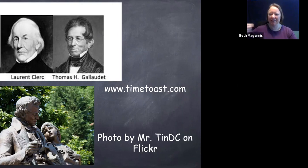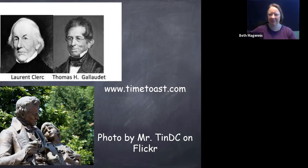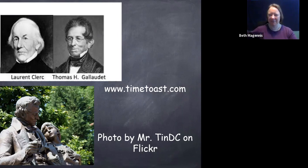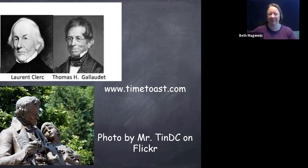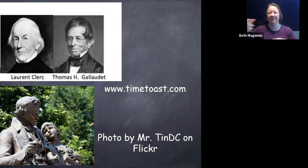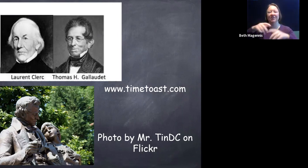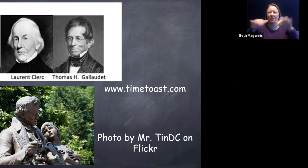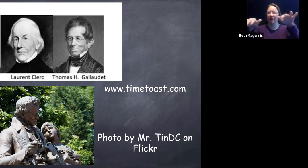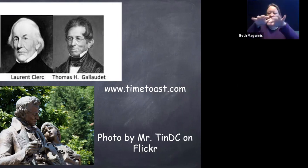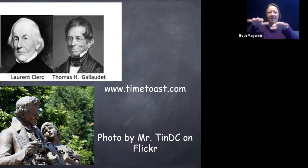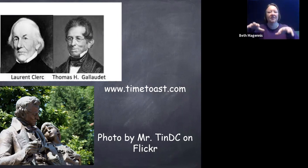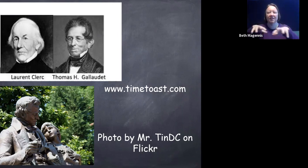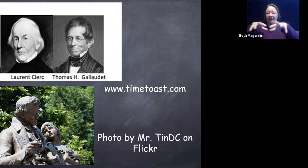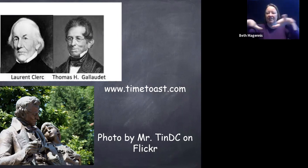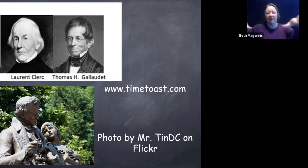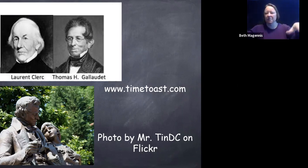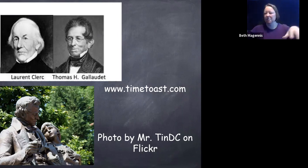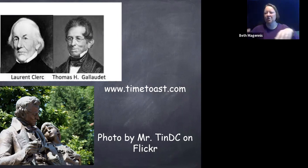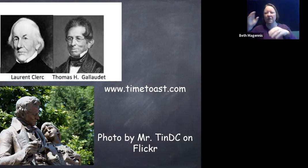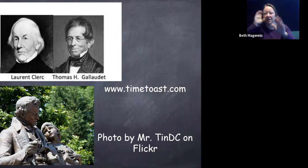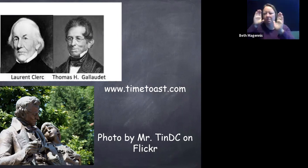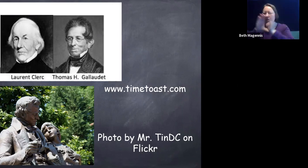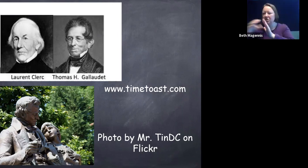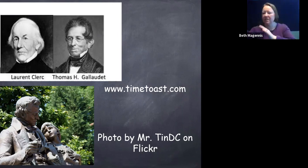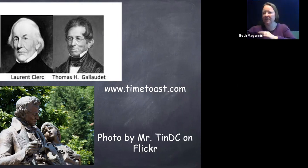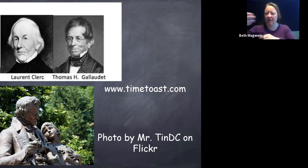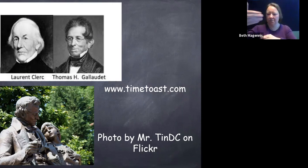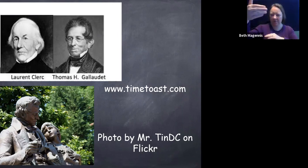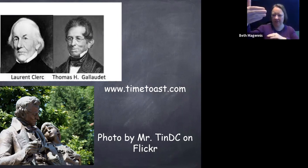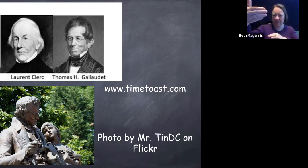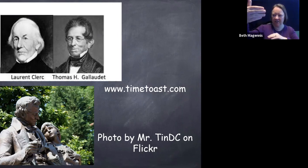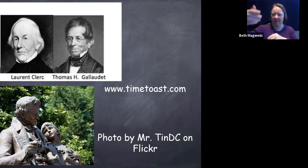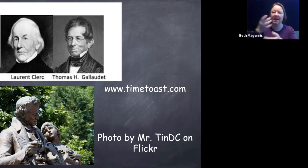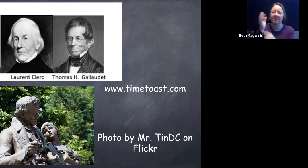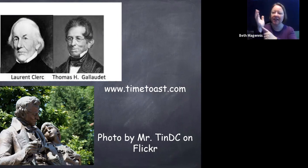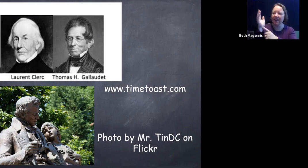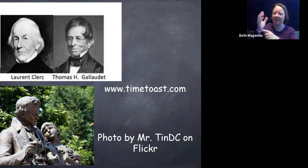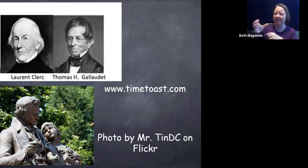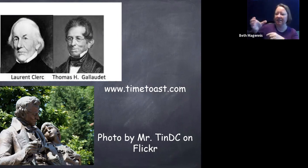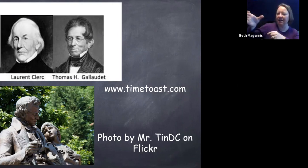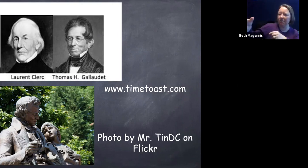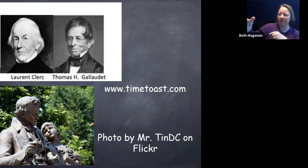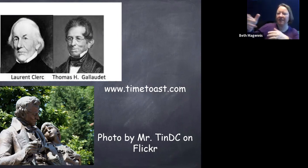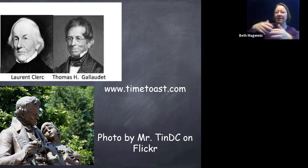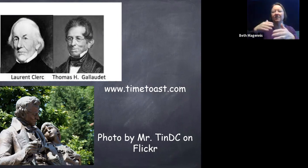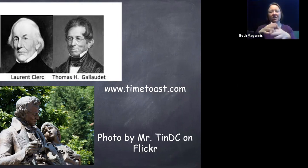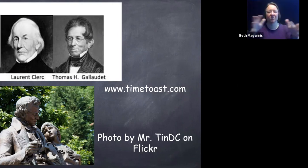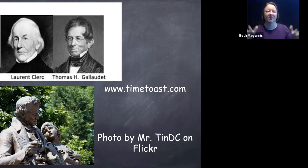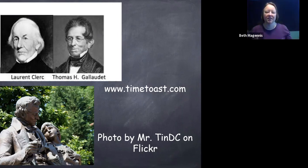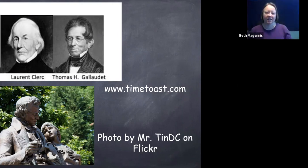mug is over here. So I would kind of set up the room. I have a picture that's set up over here, and I have a candle that's set up over there. So